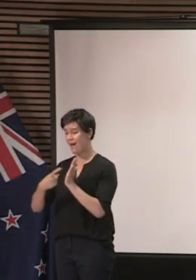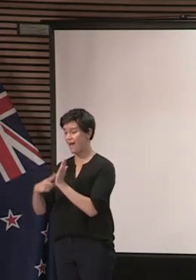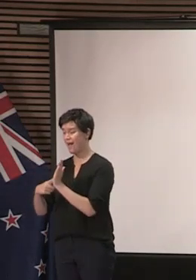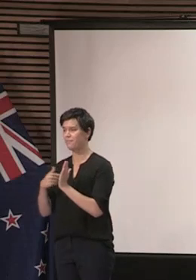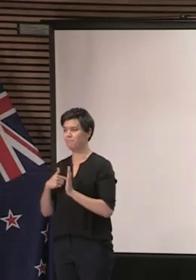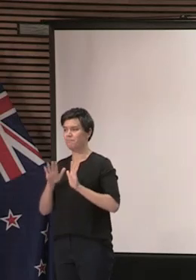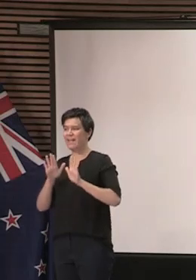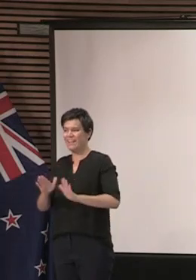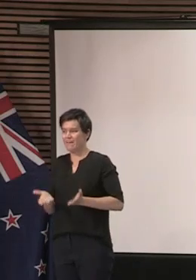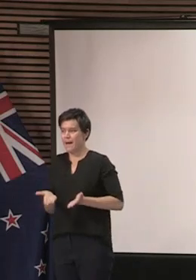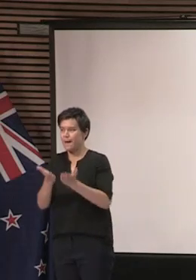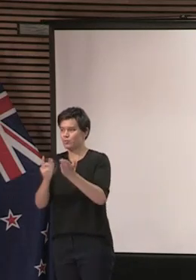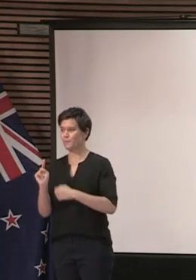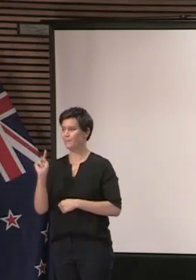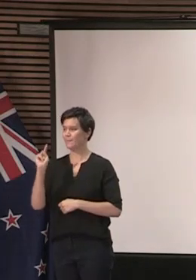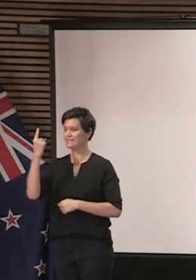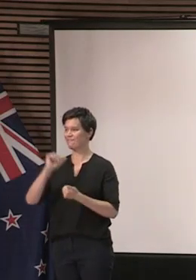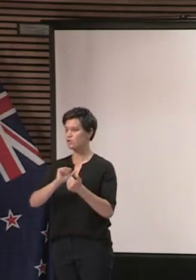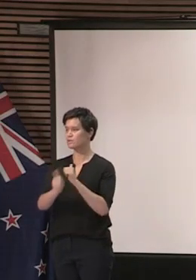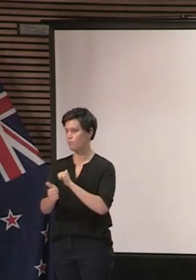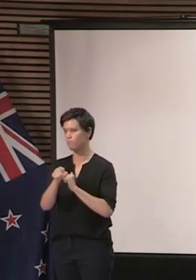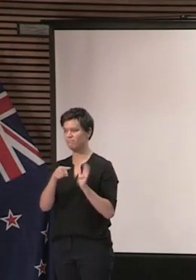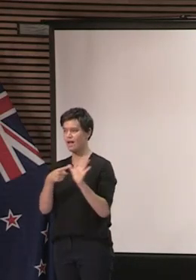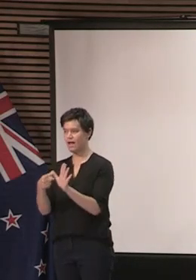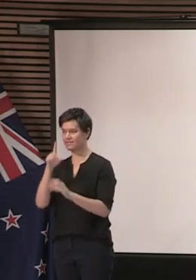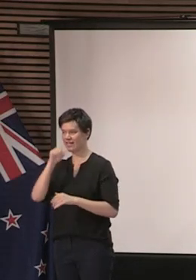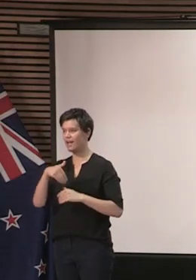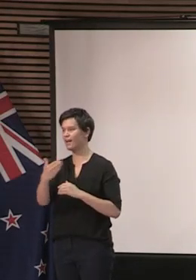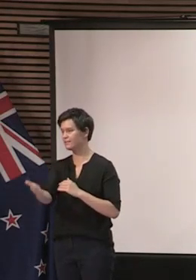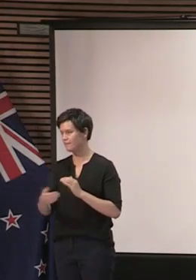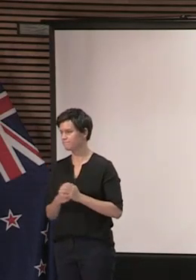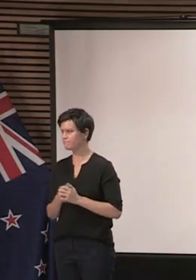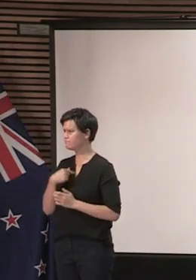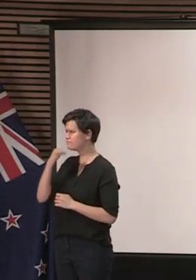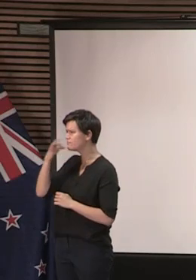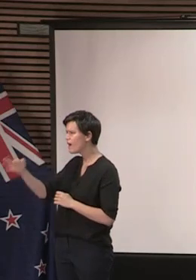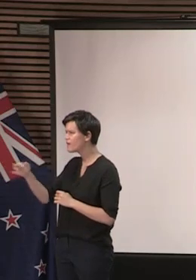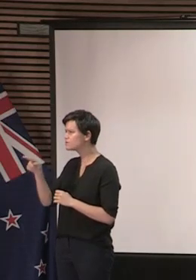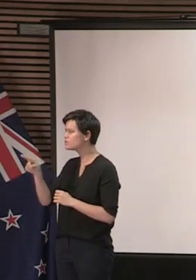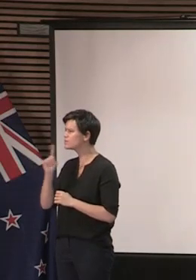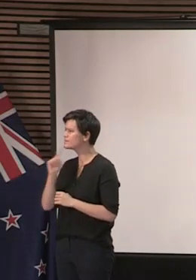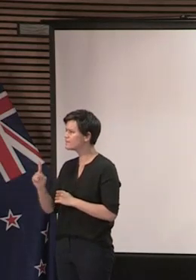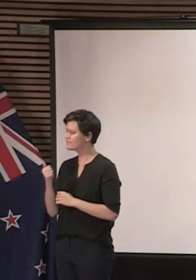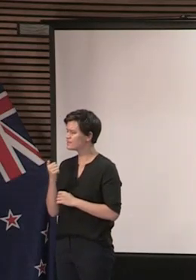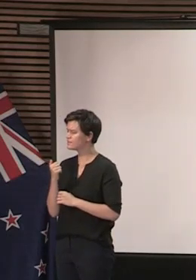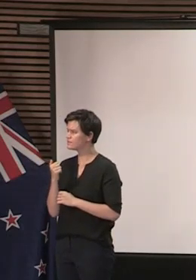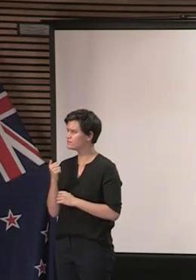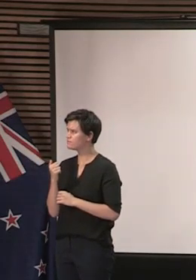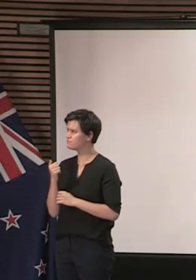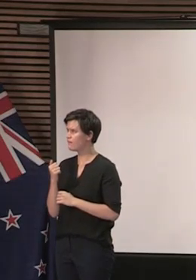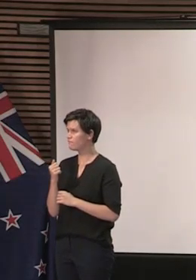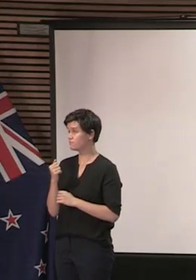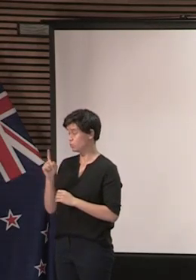Minister for Sport to give you some more detail. Can I just clarify those 6 cases you talked about before, the community transmission ones? There are about like 40